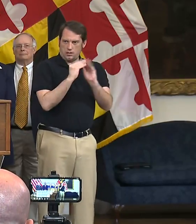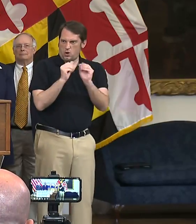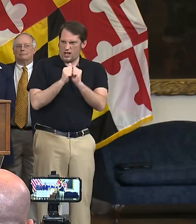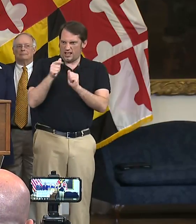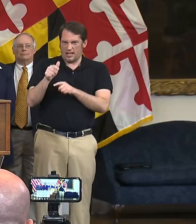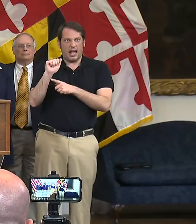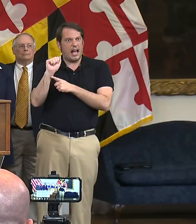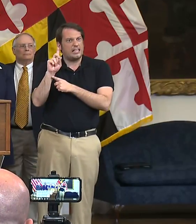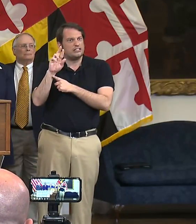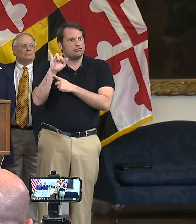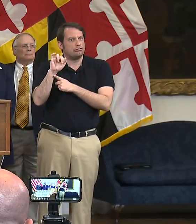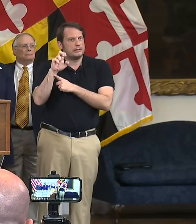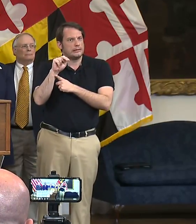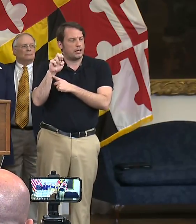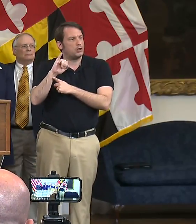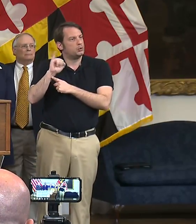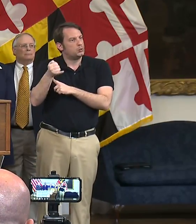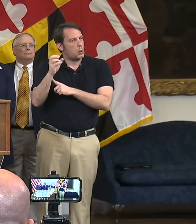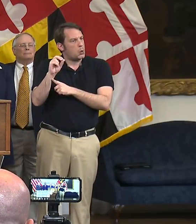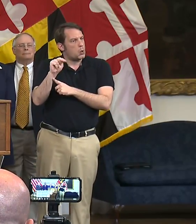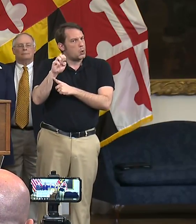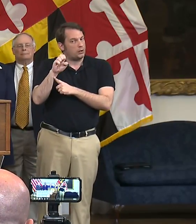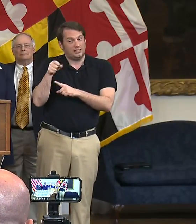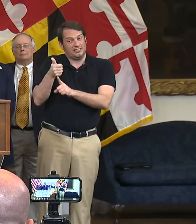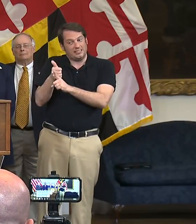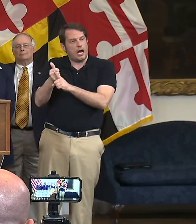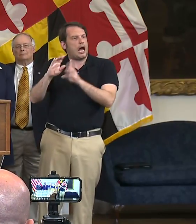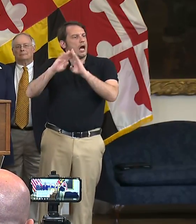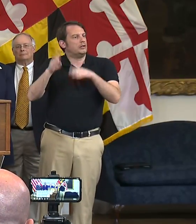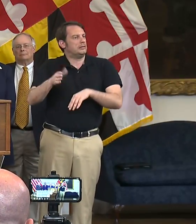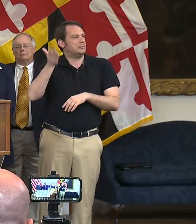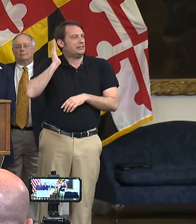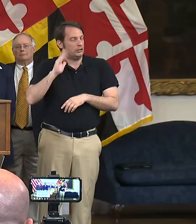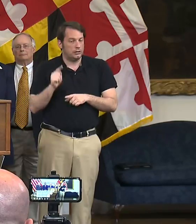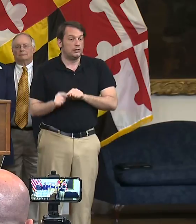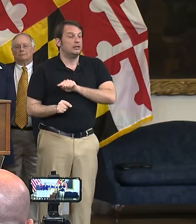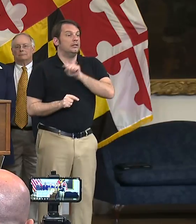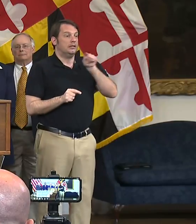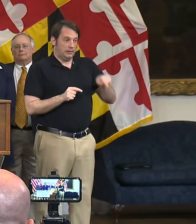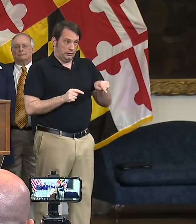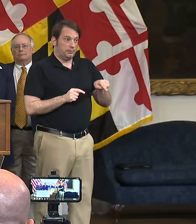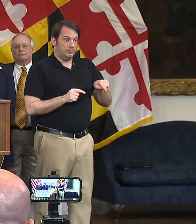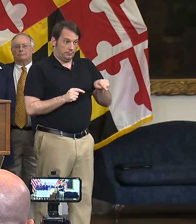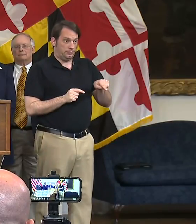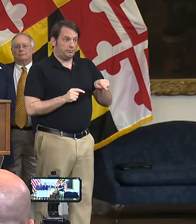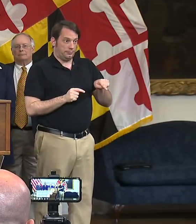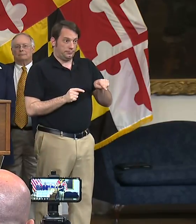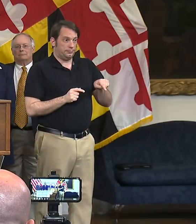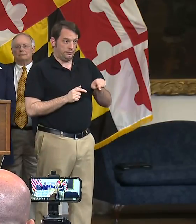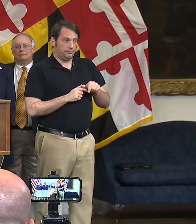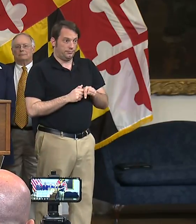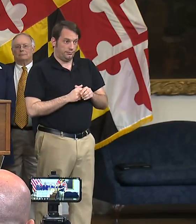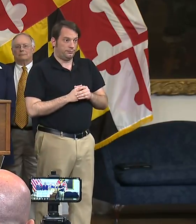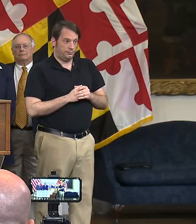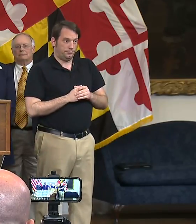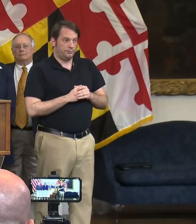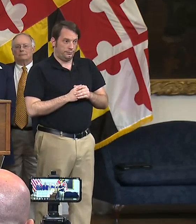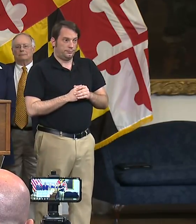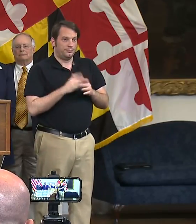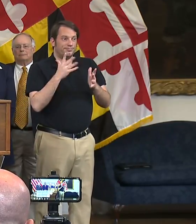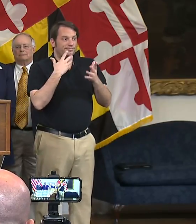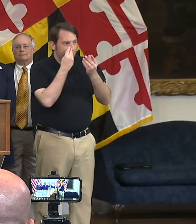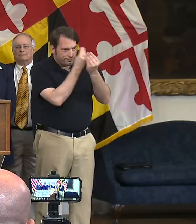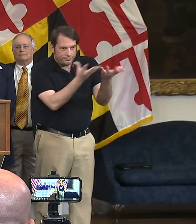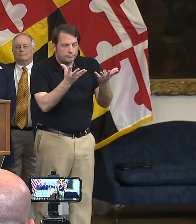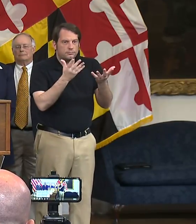thank all of them for their support and cooperation. And our state, as we continue